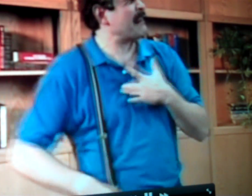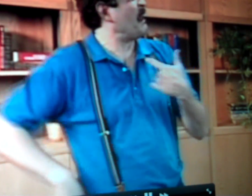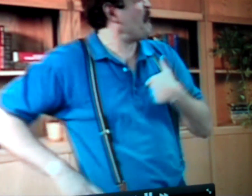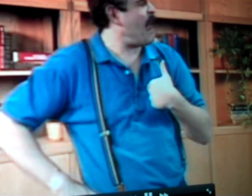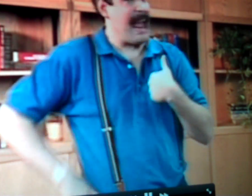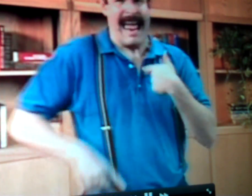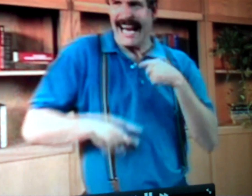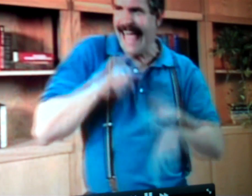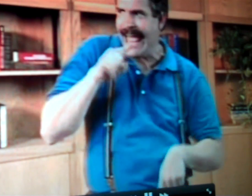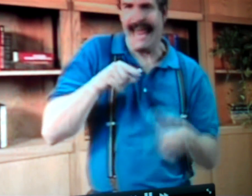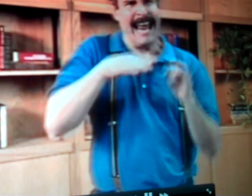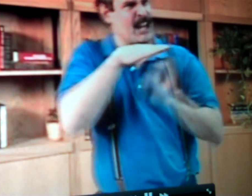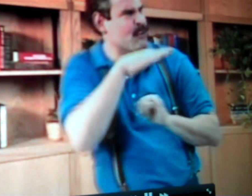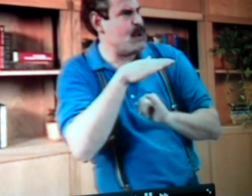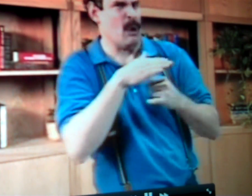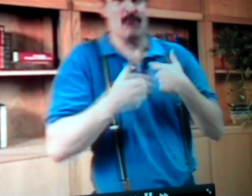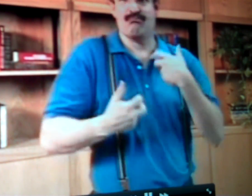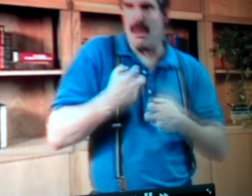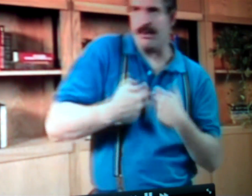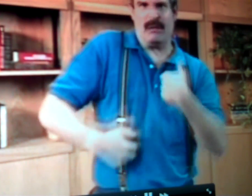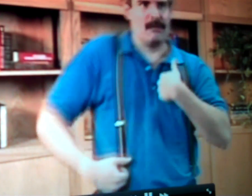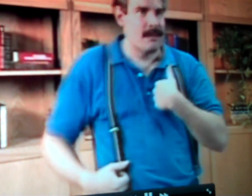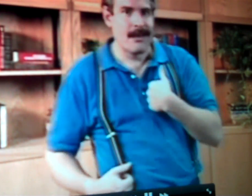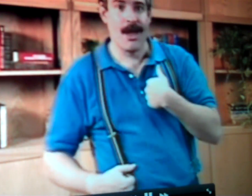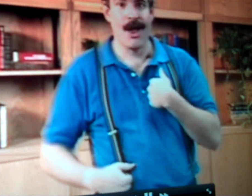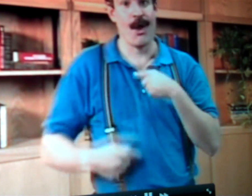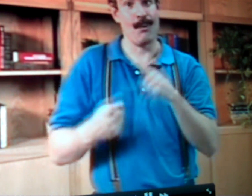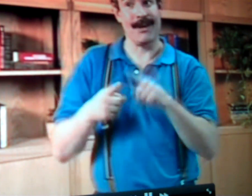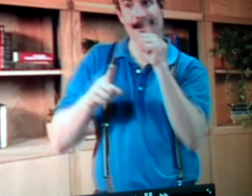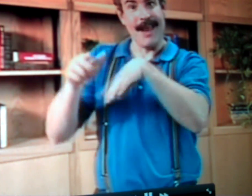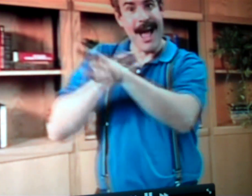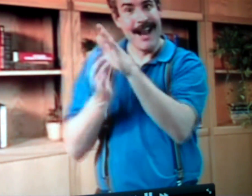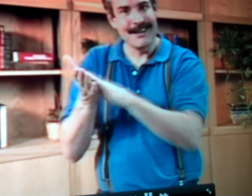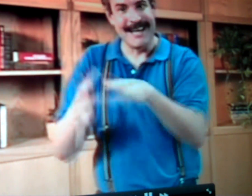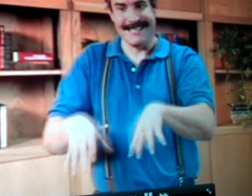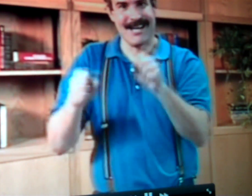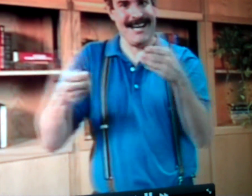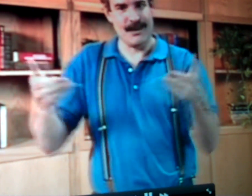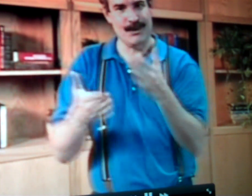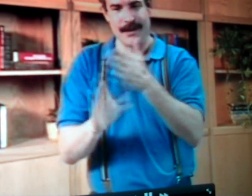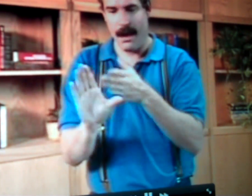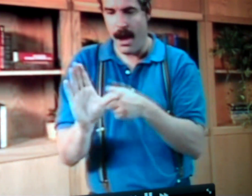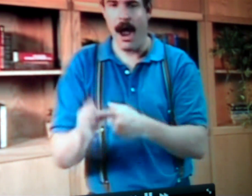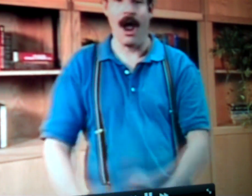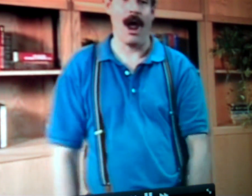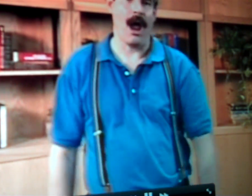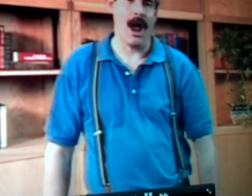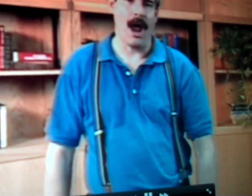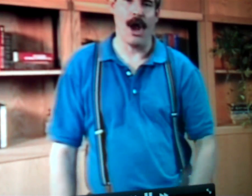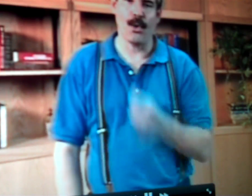Before, I used to take classes that would introduction to psychology,